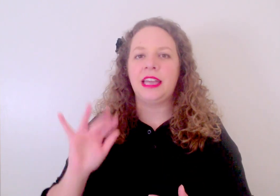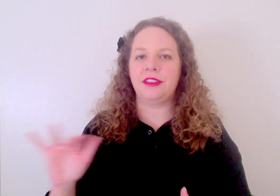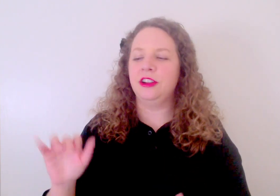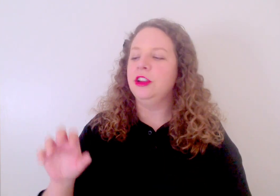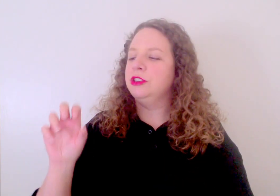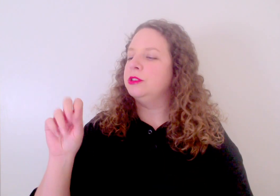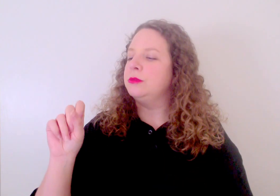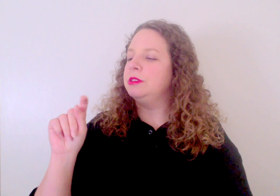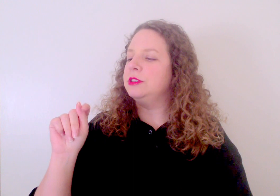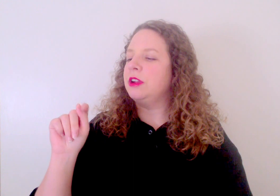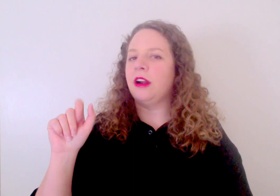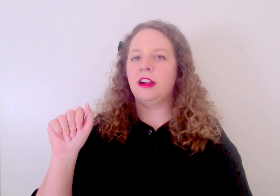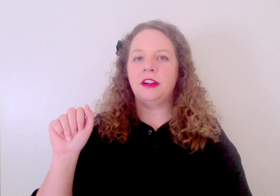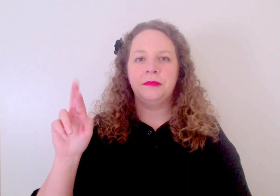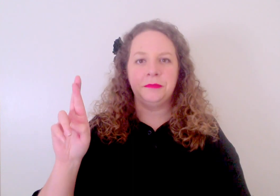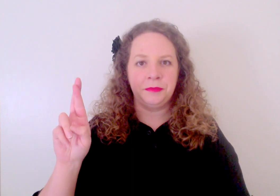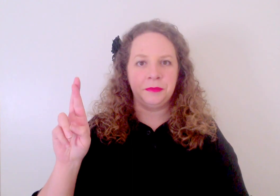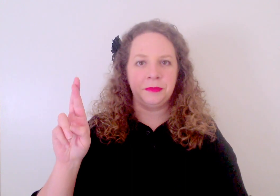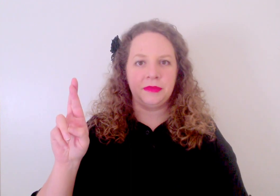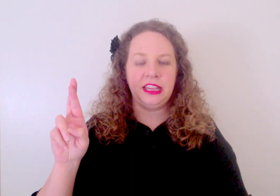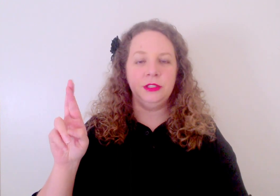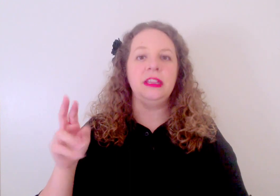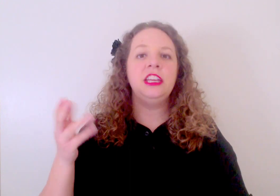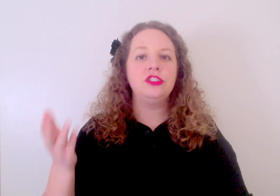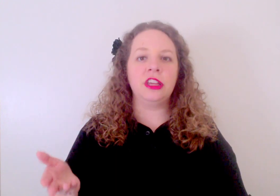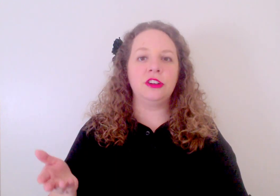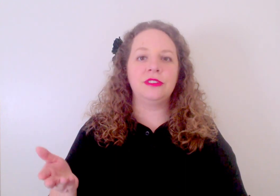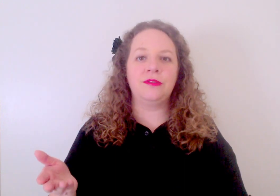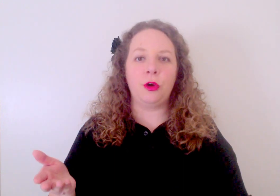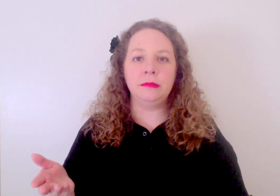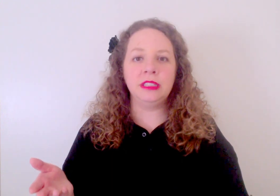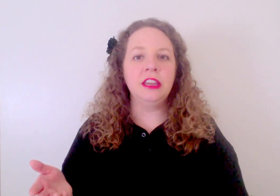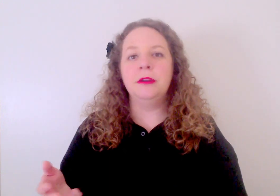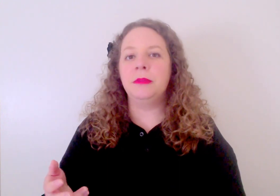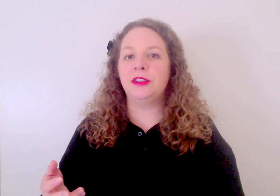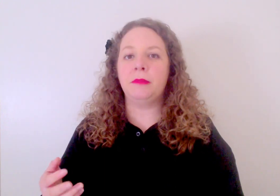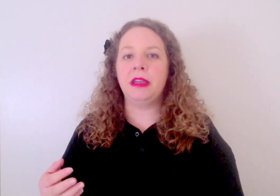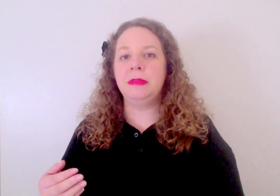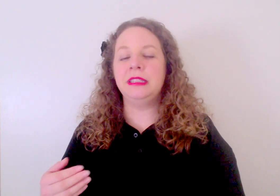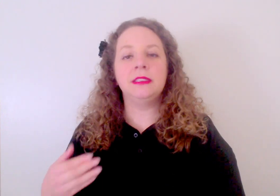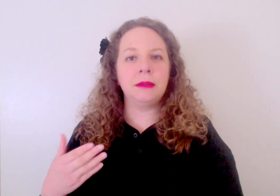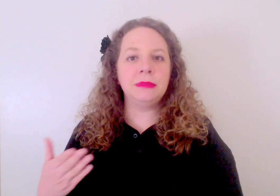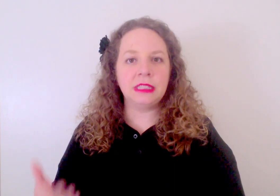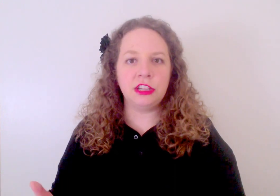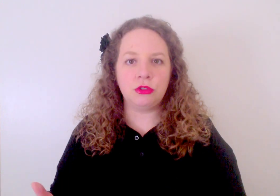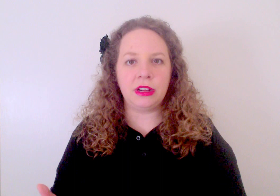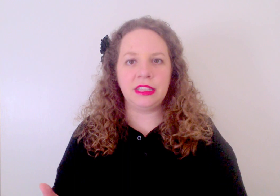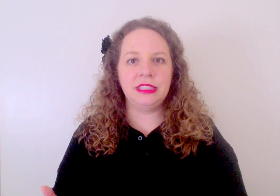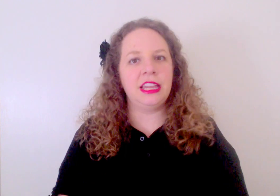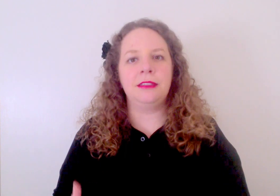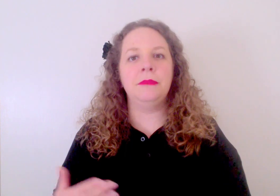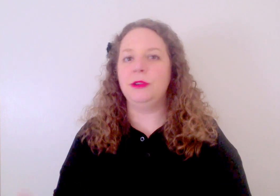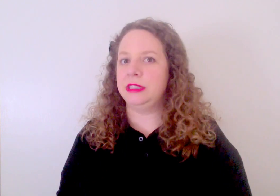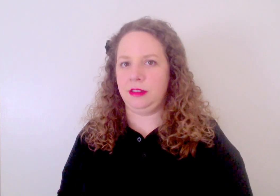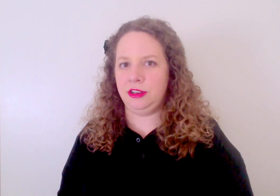together. So star. Okay, so each letter is formed, but there might be some slight shortcuts taken, but you can still